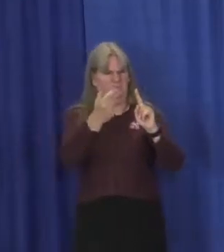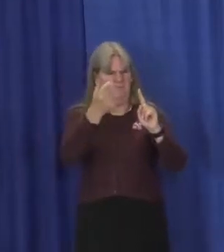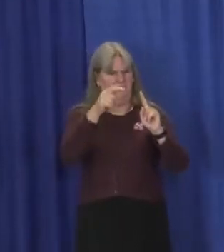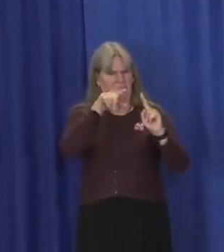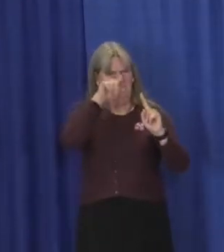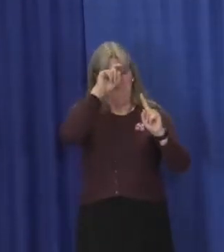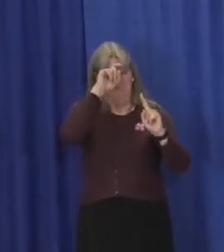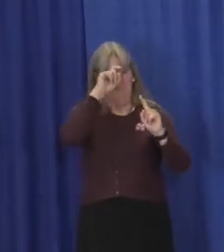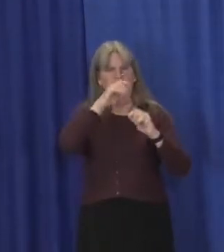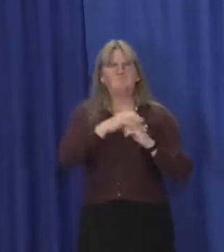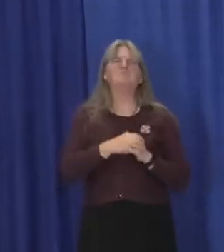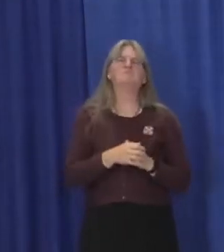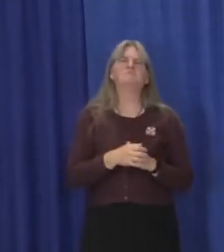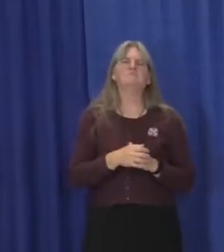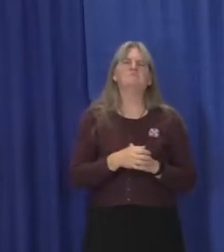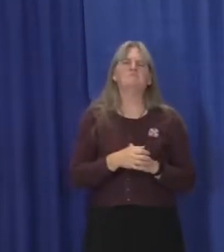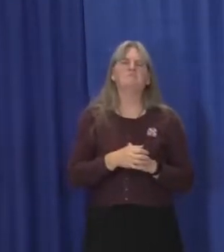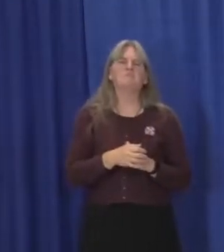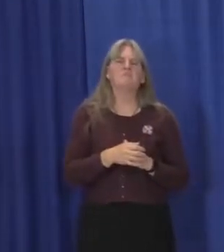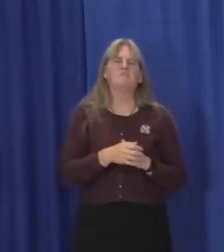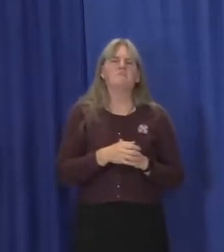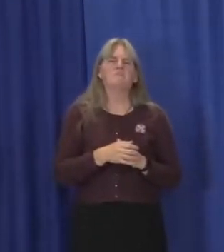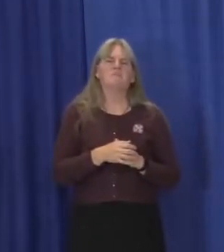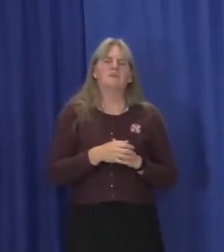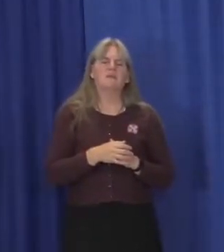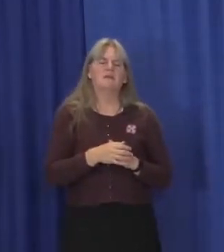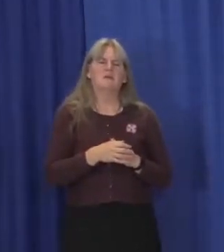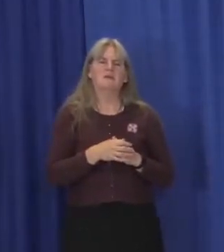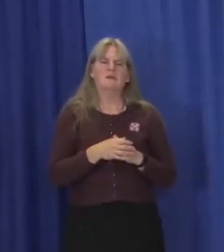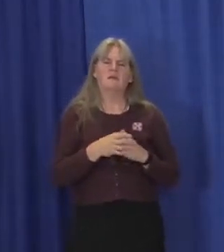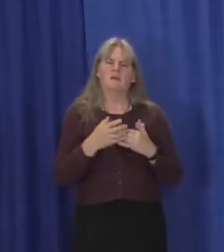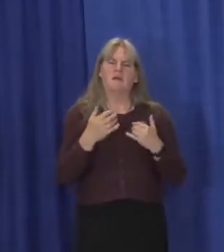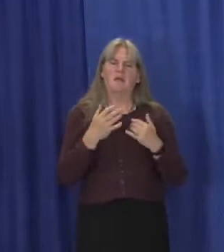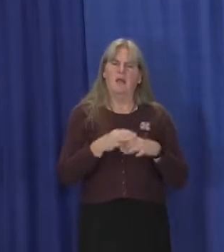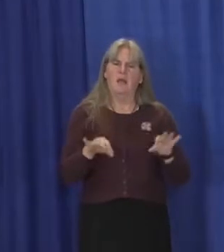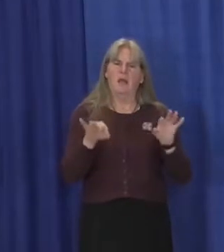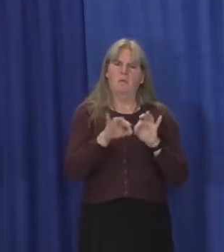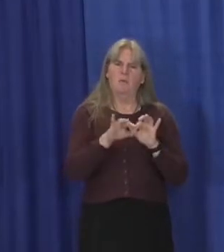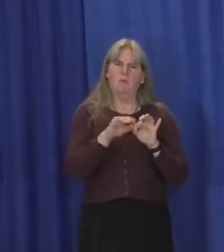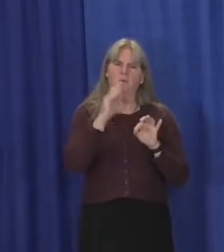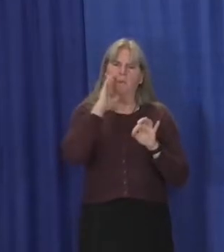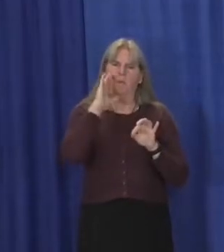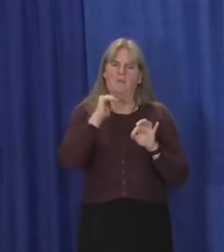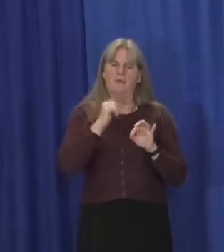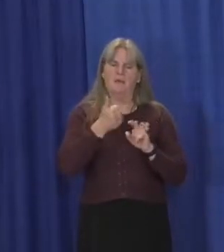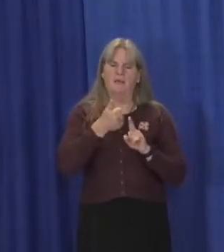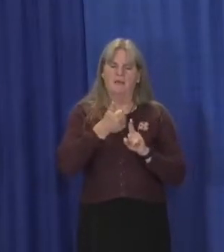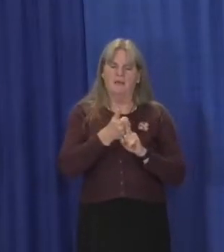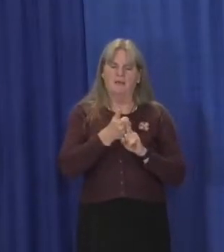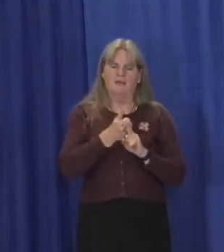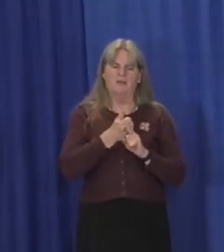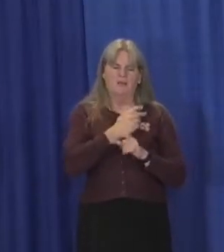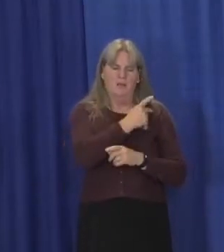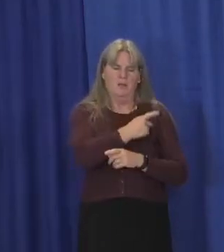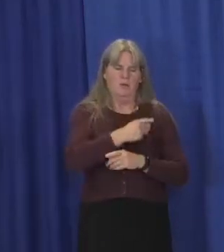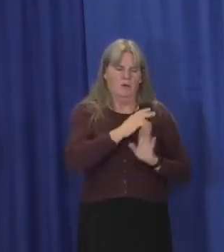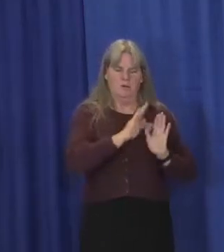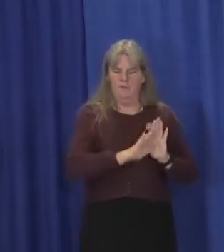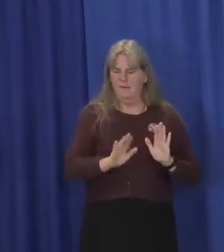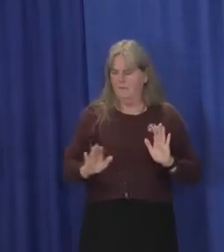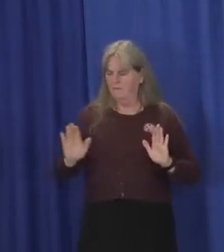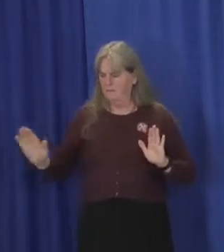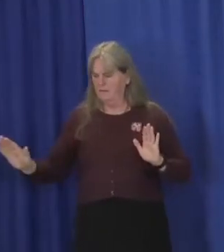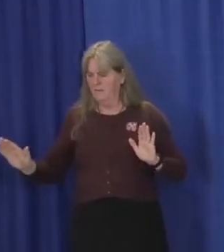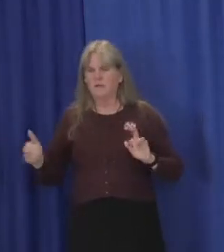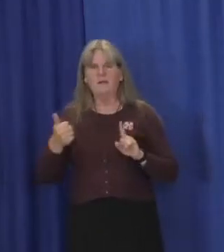One of the key aspects as we watch and move ahead in this time is each province and territory is responding to their own epidemiology,